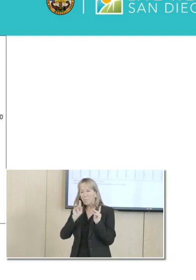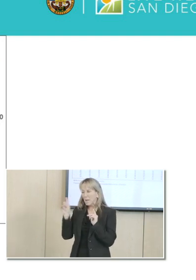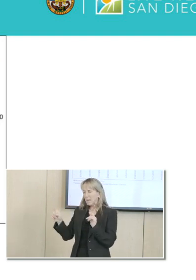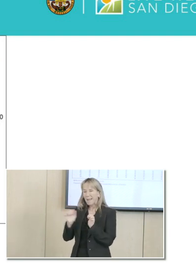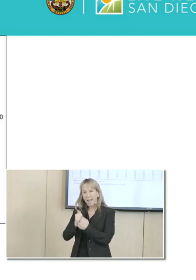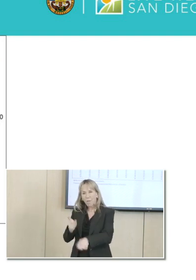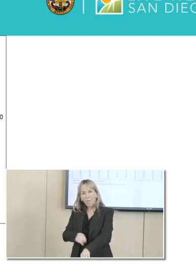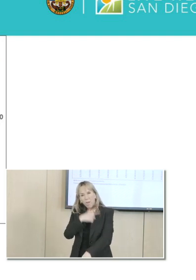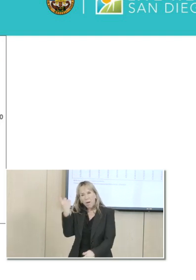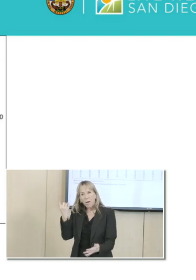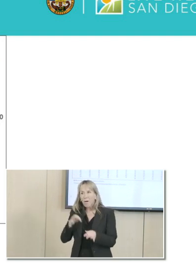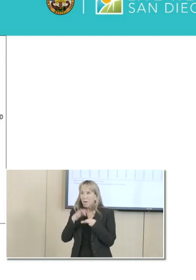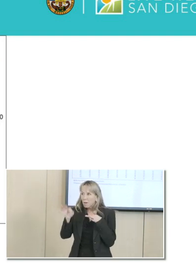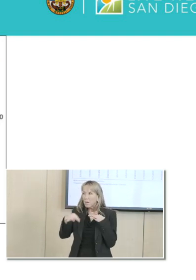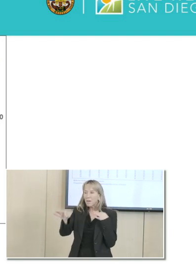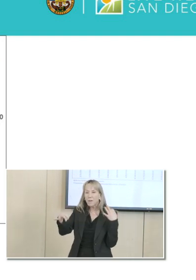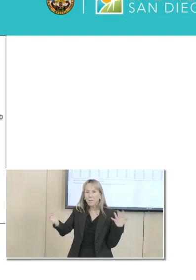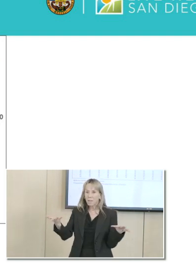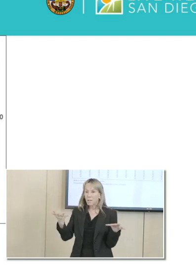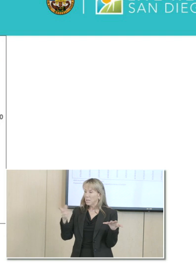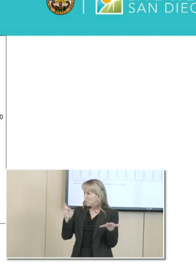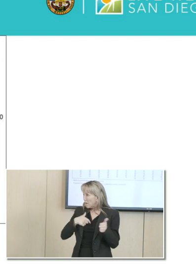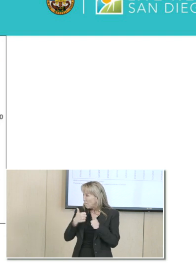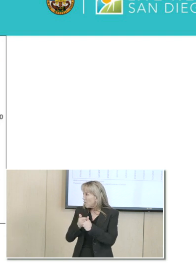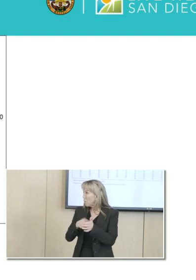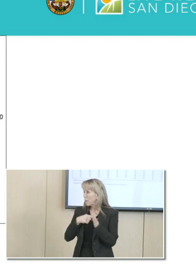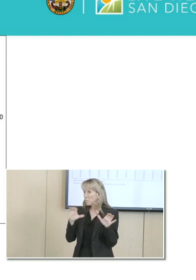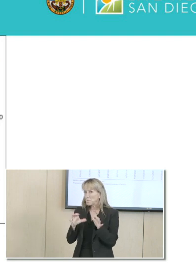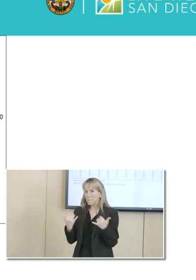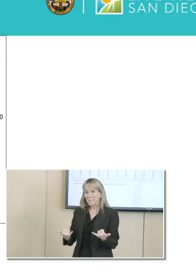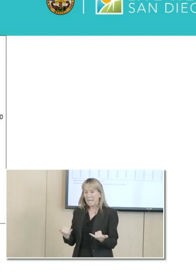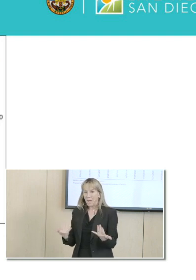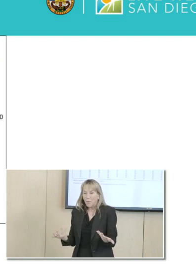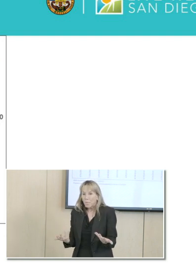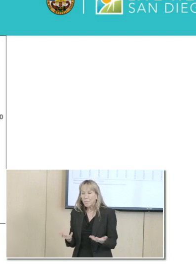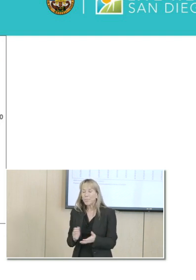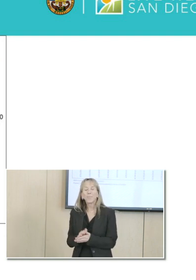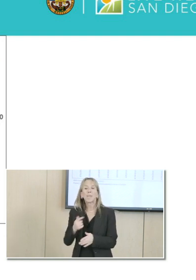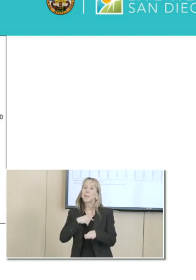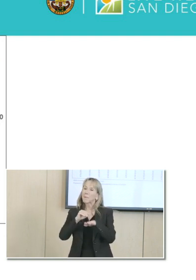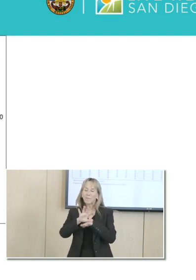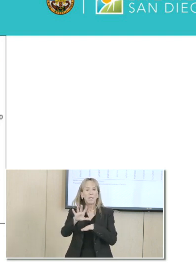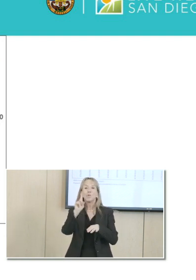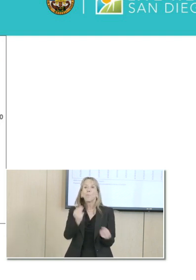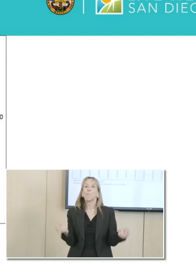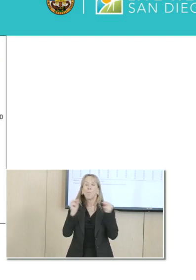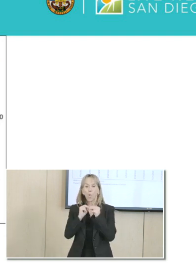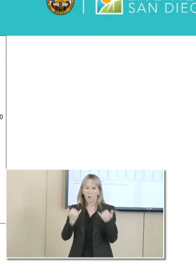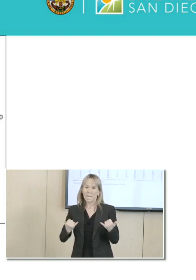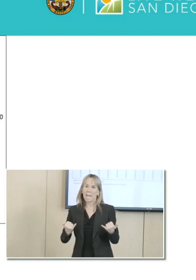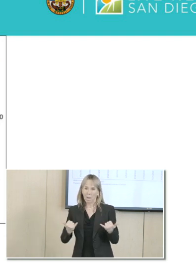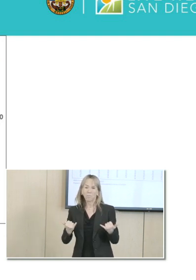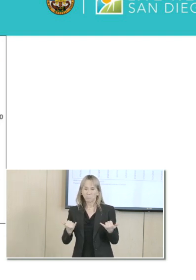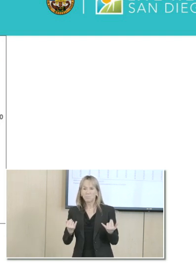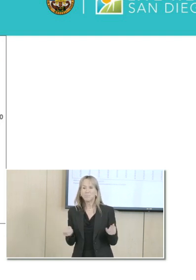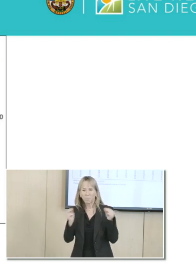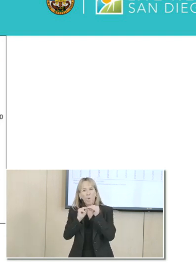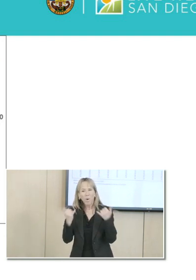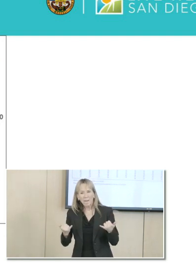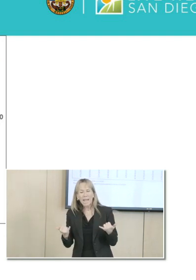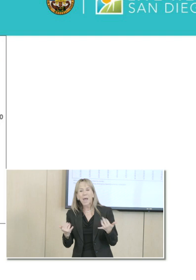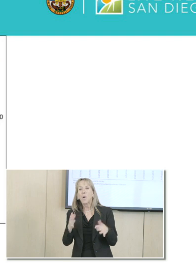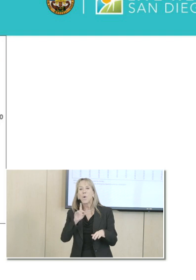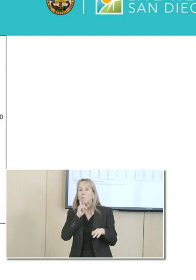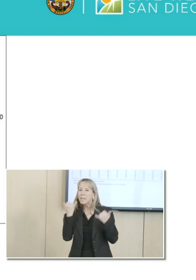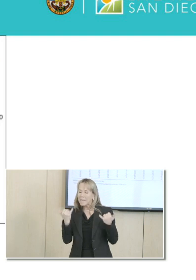and should I keep doing what I'm doing now? And my advice is, you need to do more now. That is, really